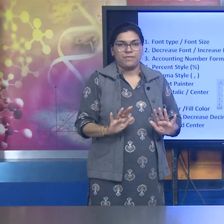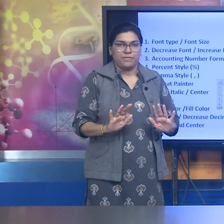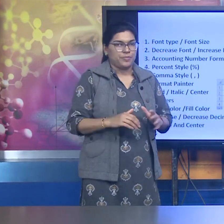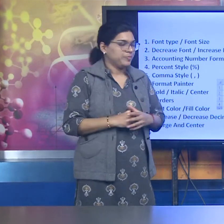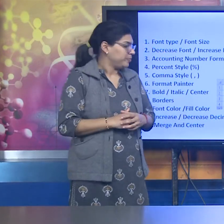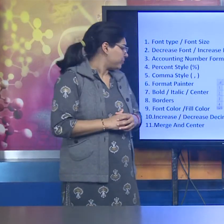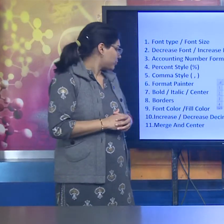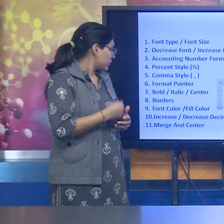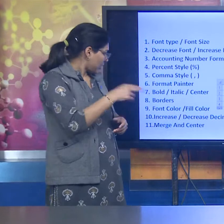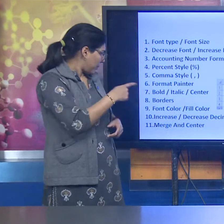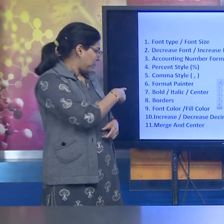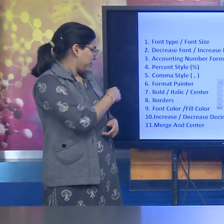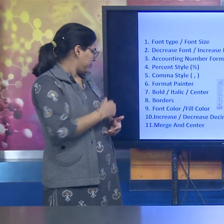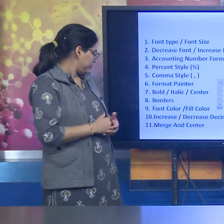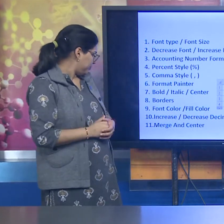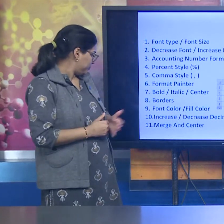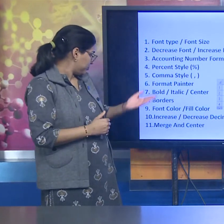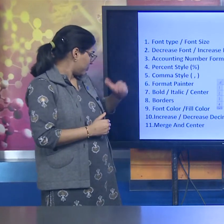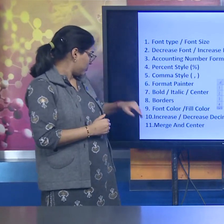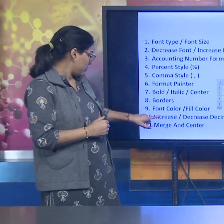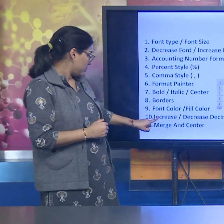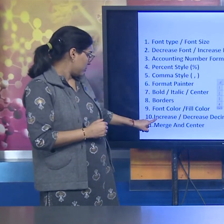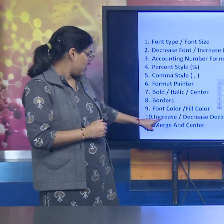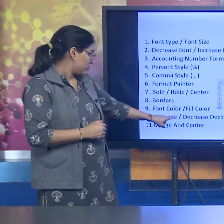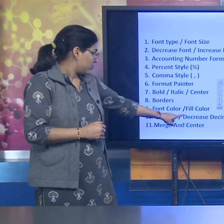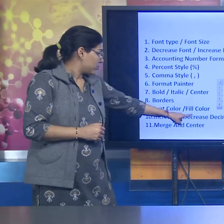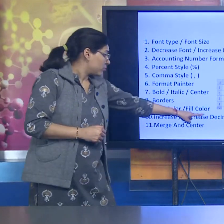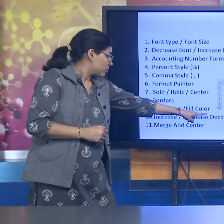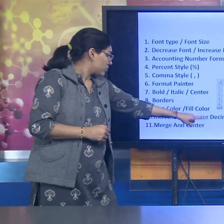or fill color.